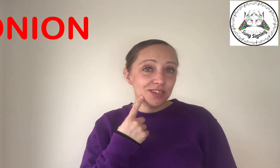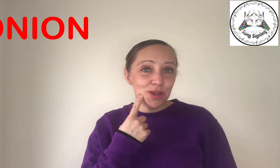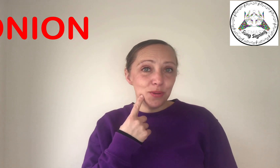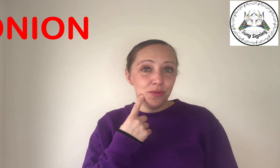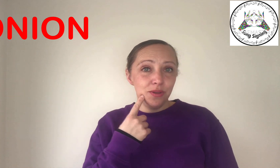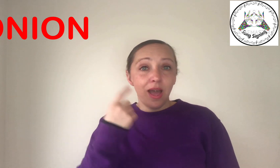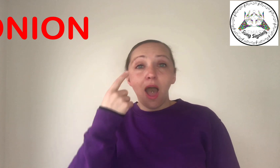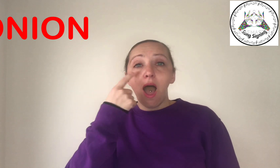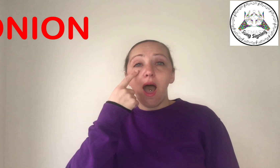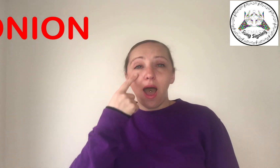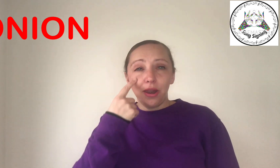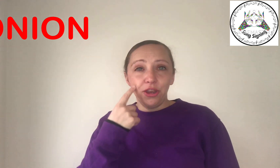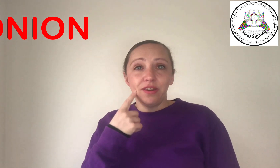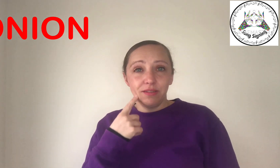so. Onion.